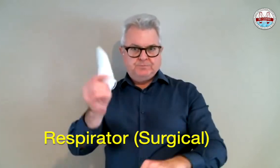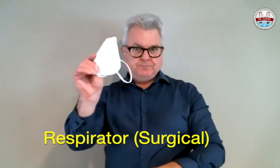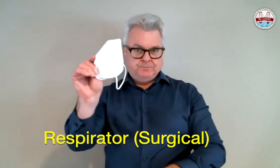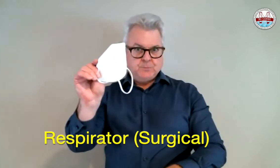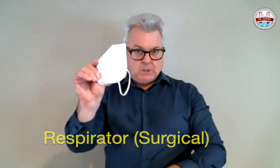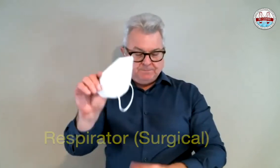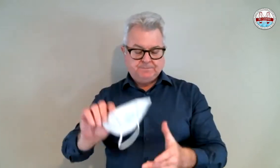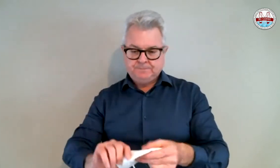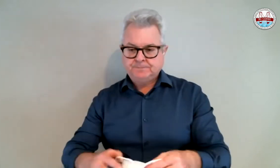room.